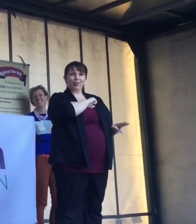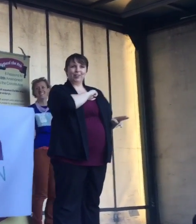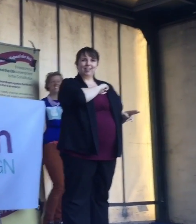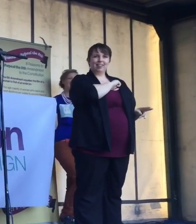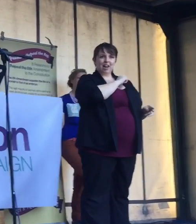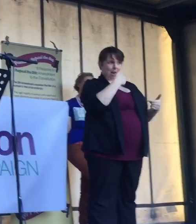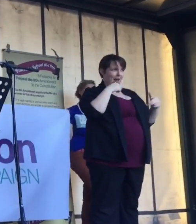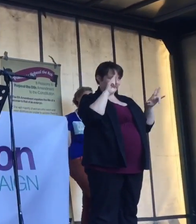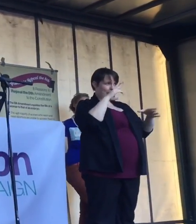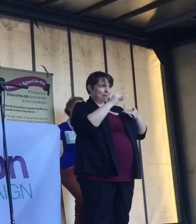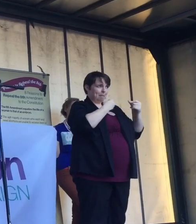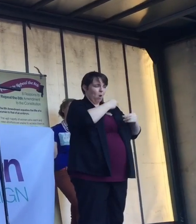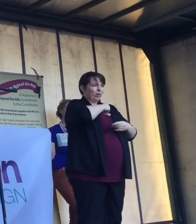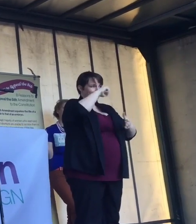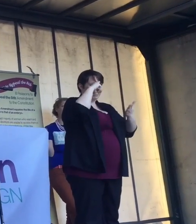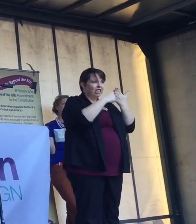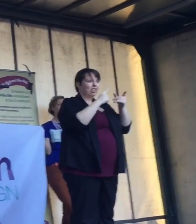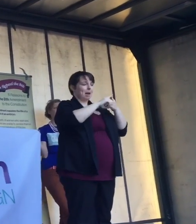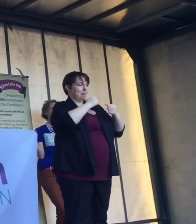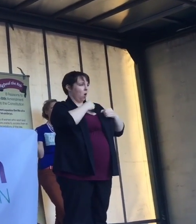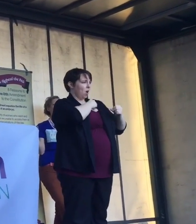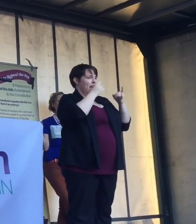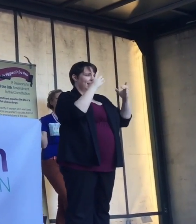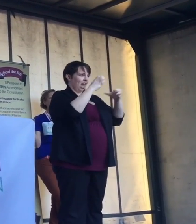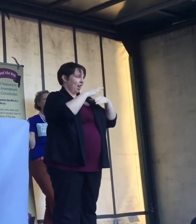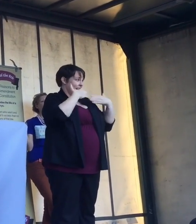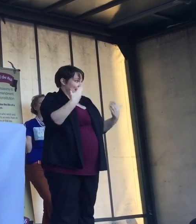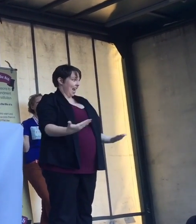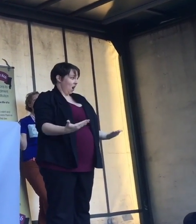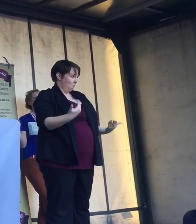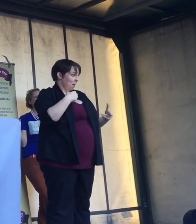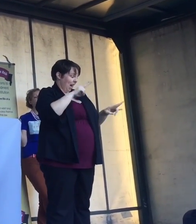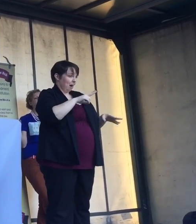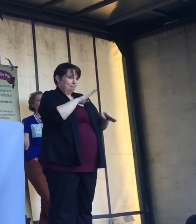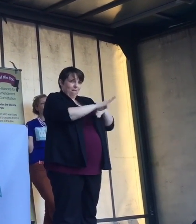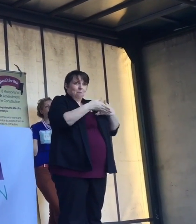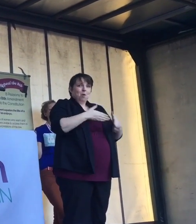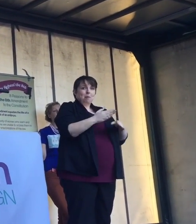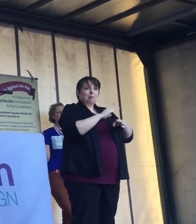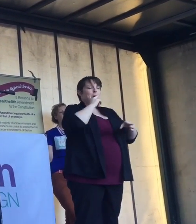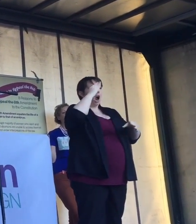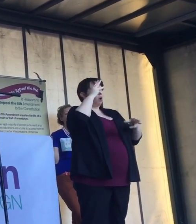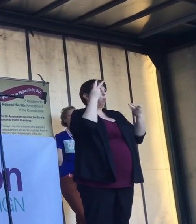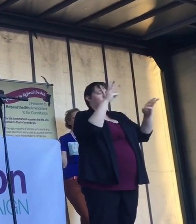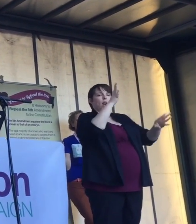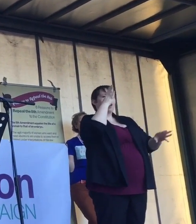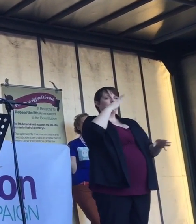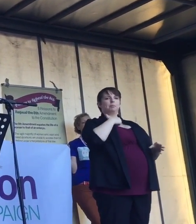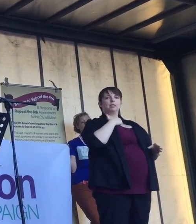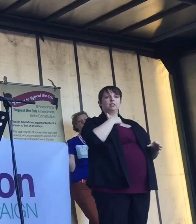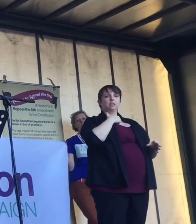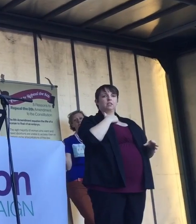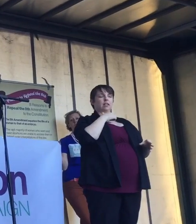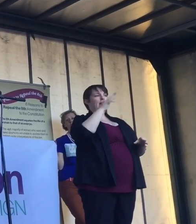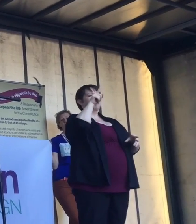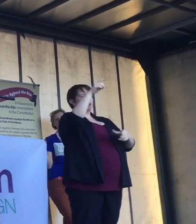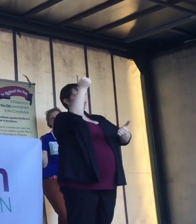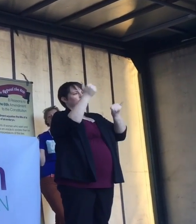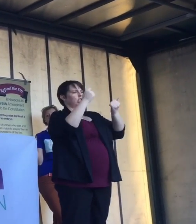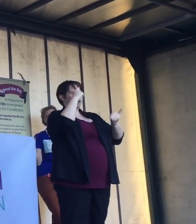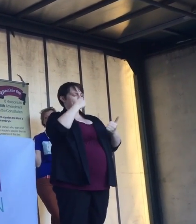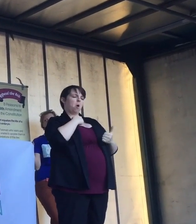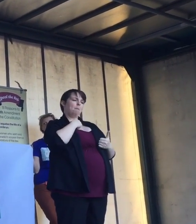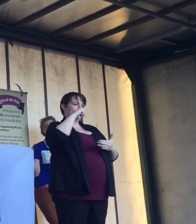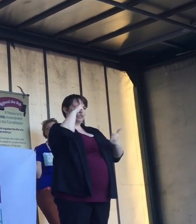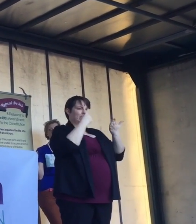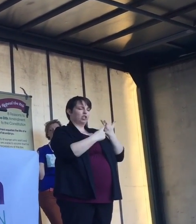I am able to make my own decisions in my own healthcare right now this minute, but Ireland will not allow me to do that should they judge that my decisions come